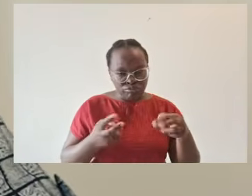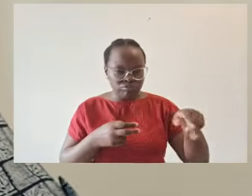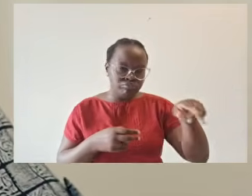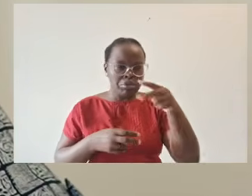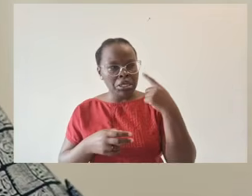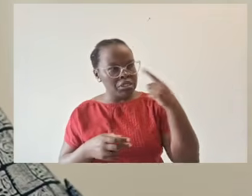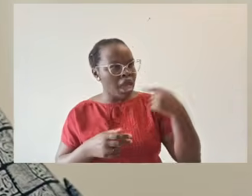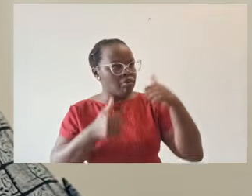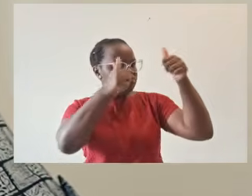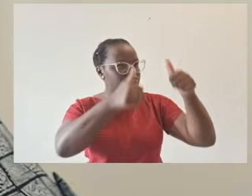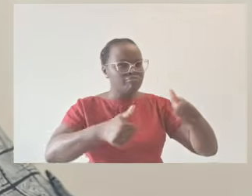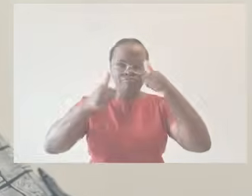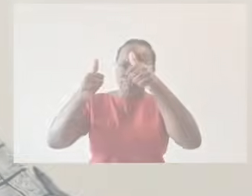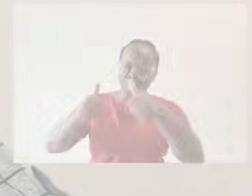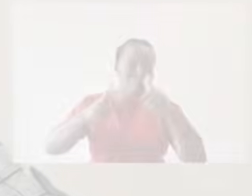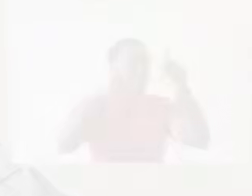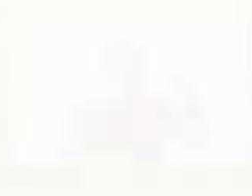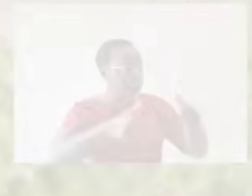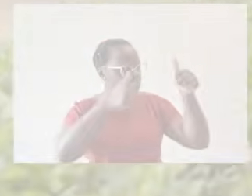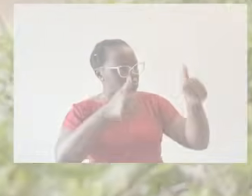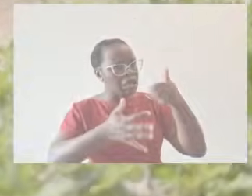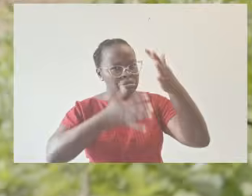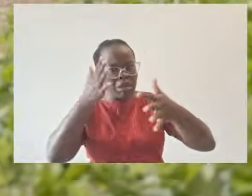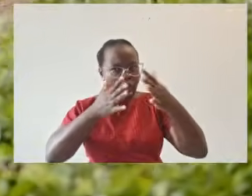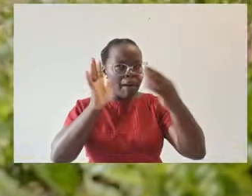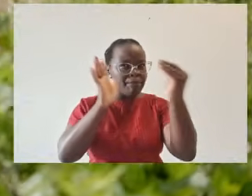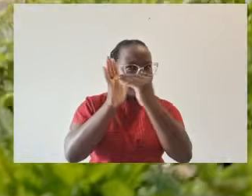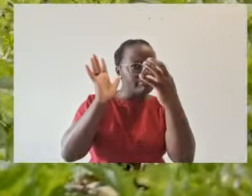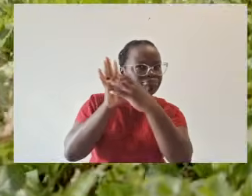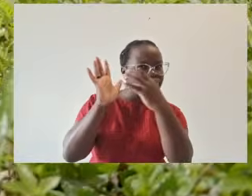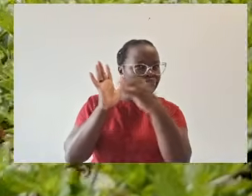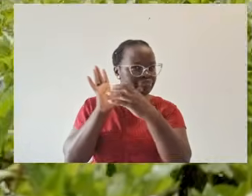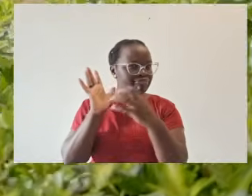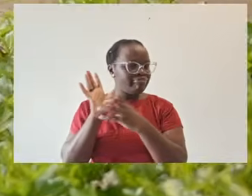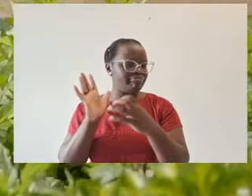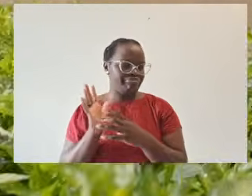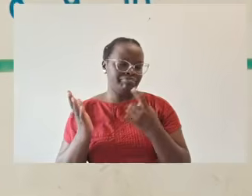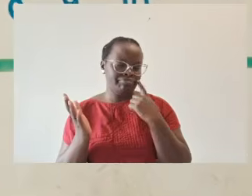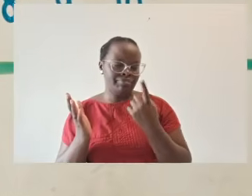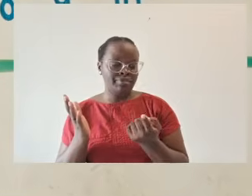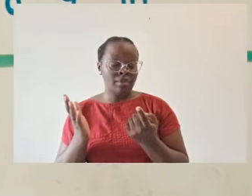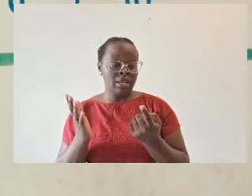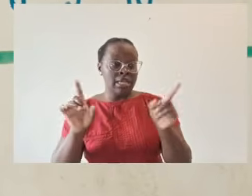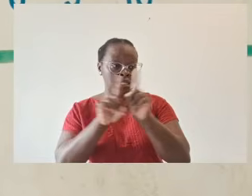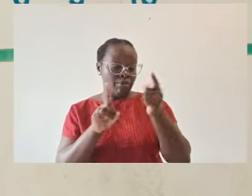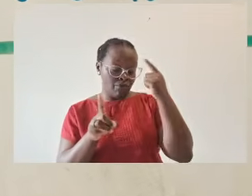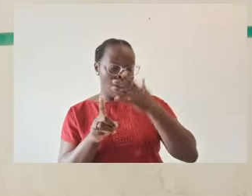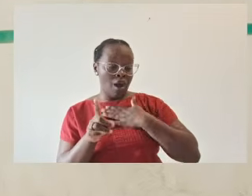got so many posters. We have got a lot of sign language written all over. And for the community, we normally